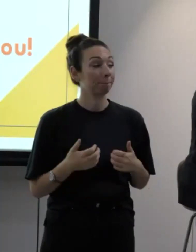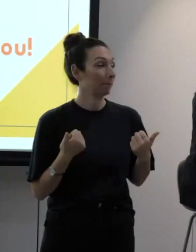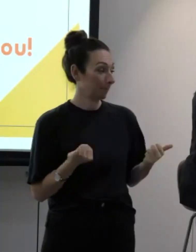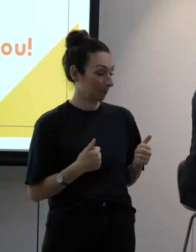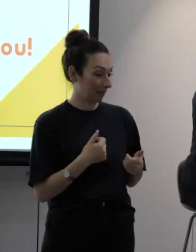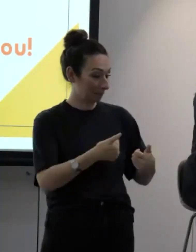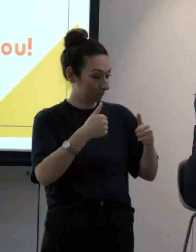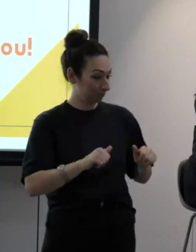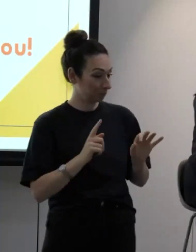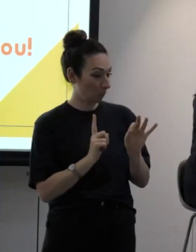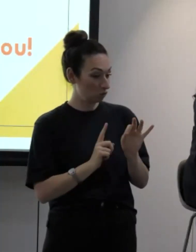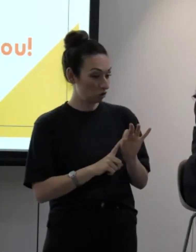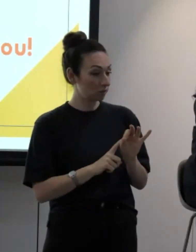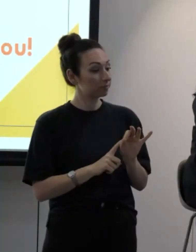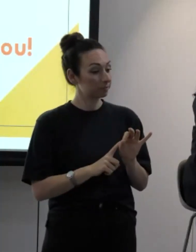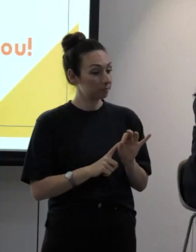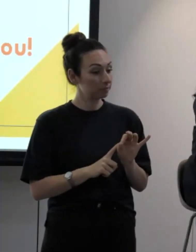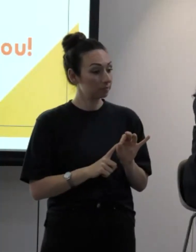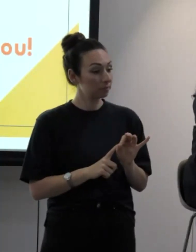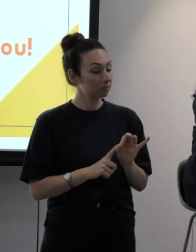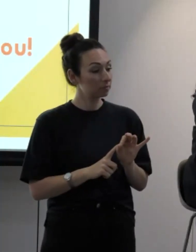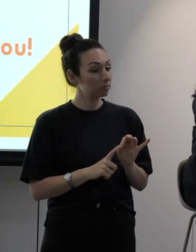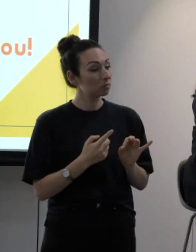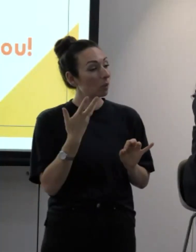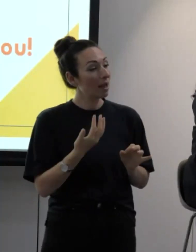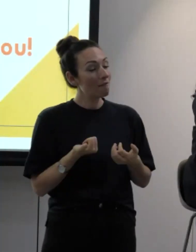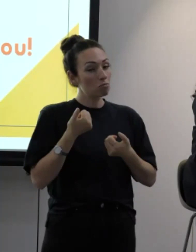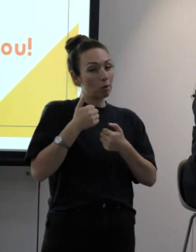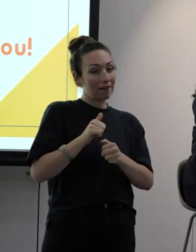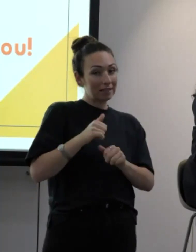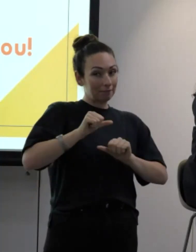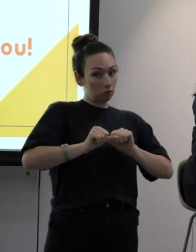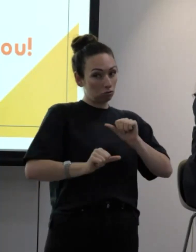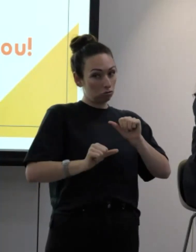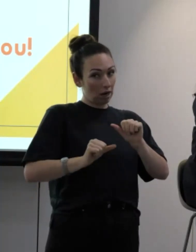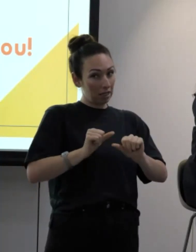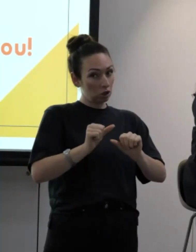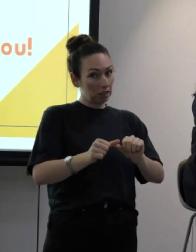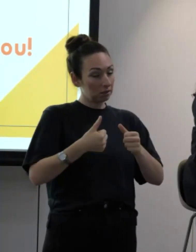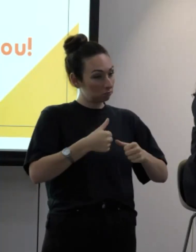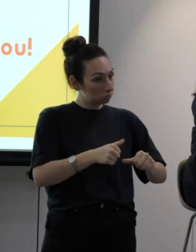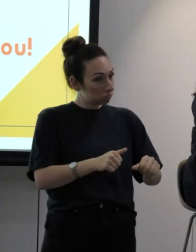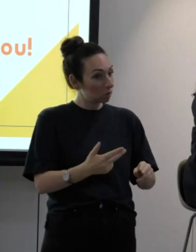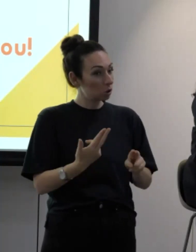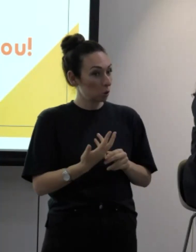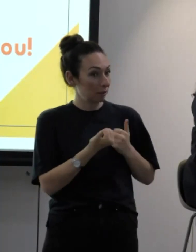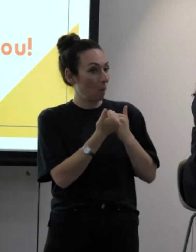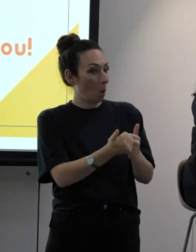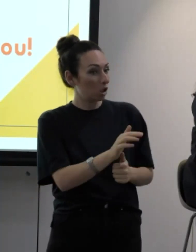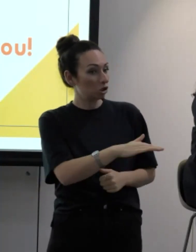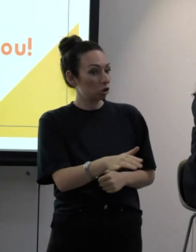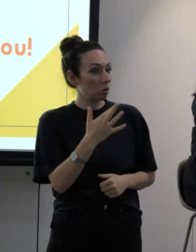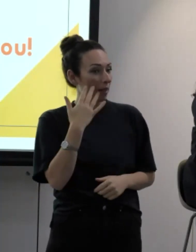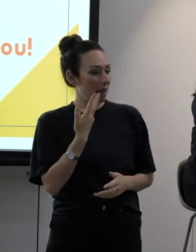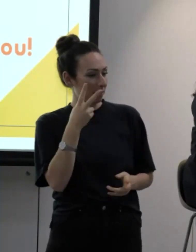Another one here. Are there preventative strategies and techniques for parents to support their children early on when they